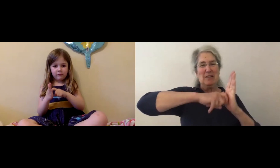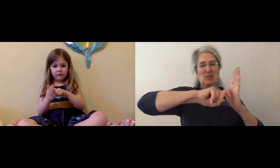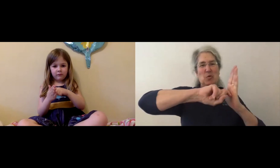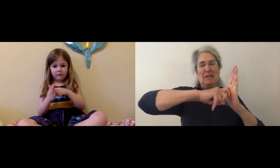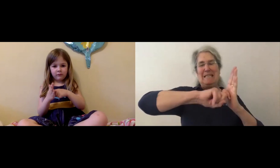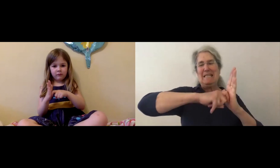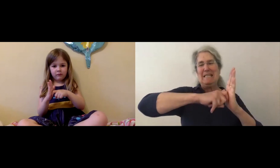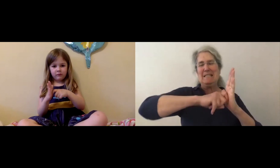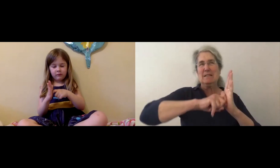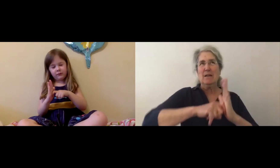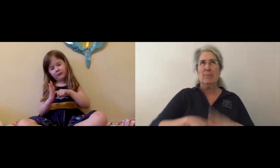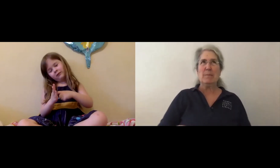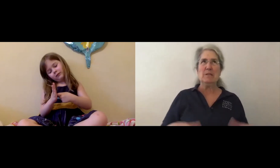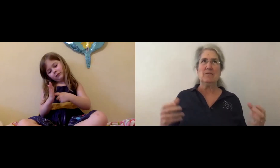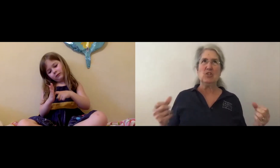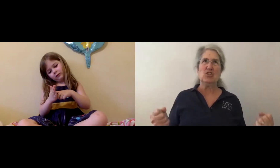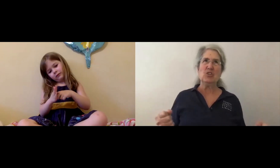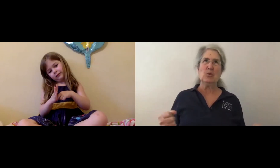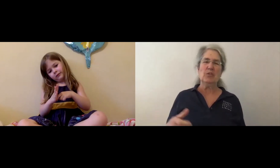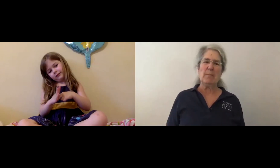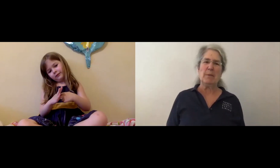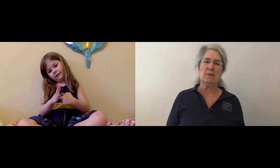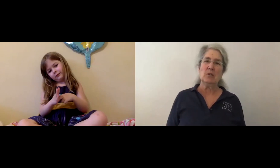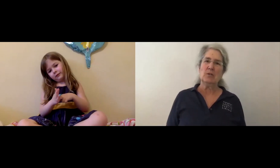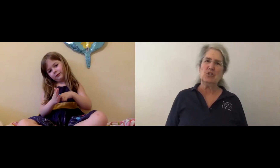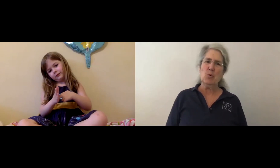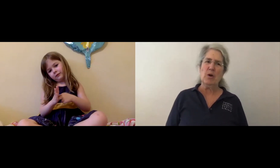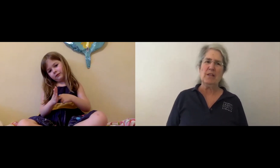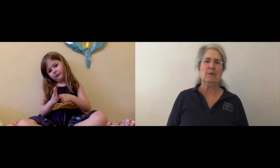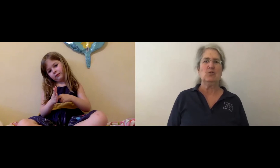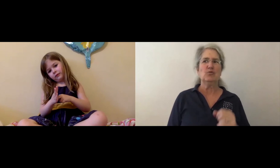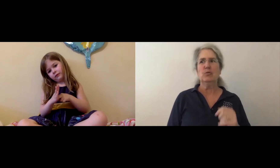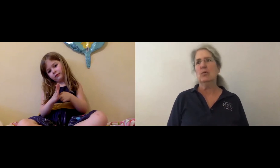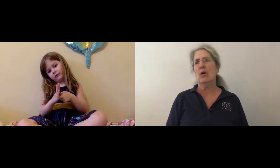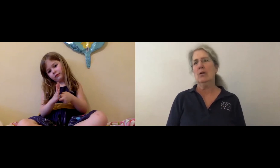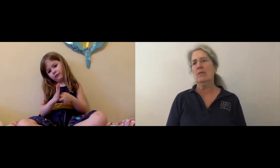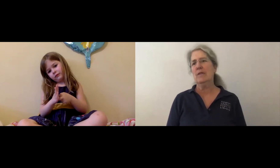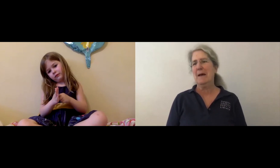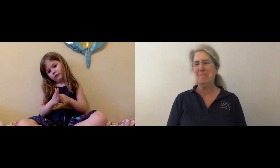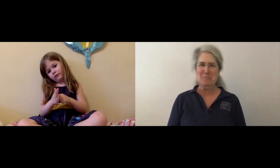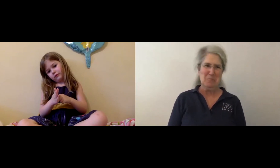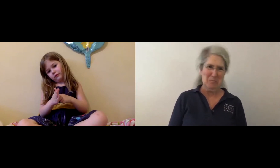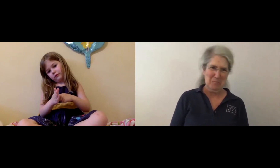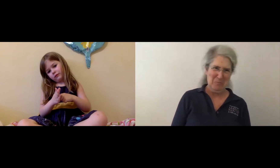door. Keys. Babies love to jingle them and chew on them and drool all over them.